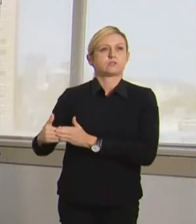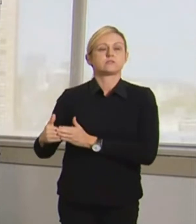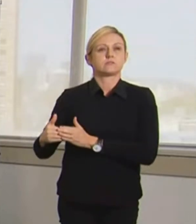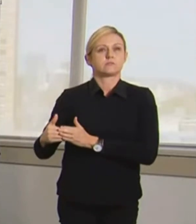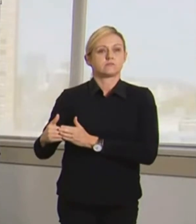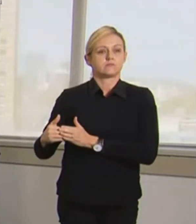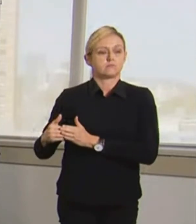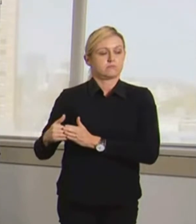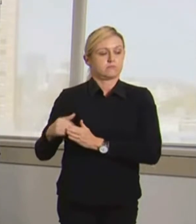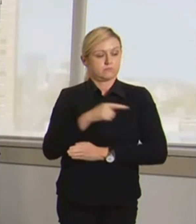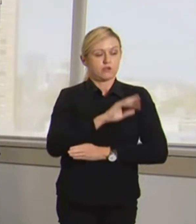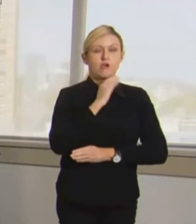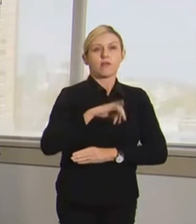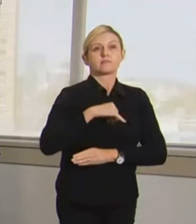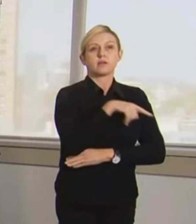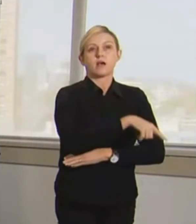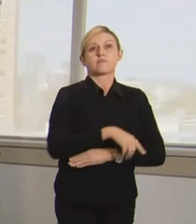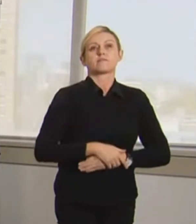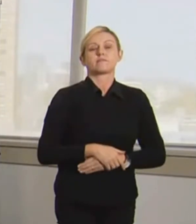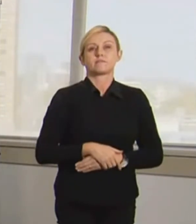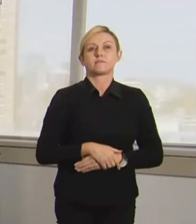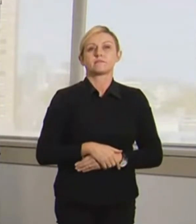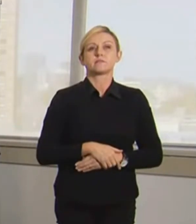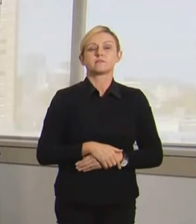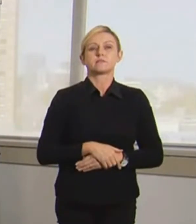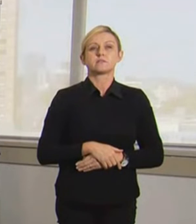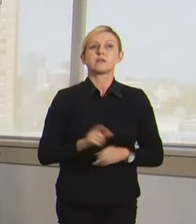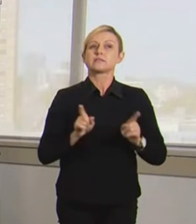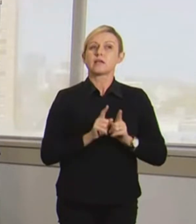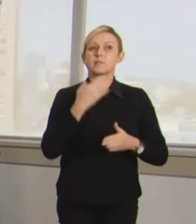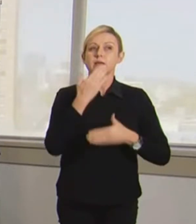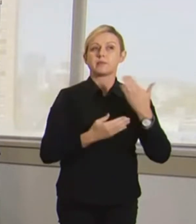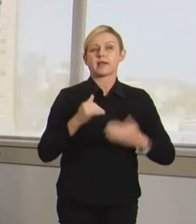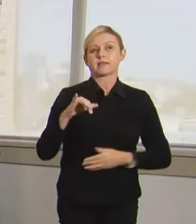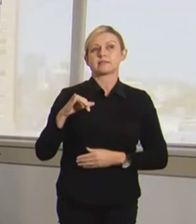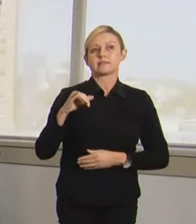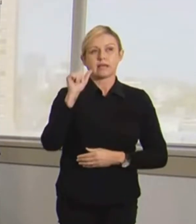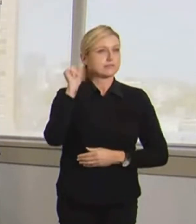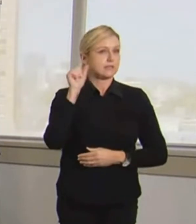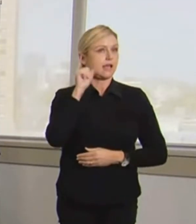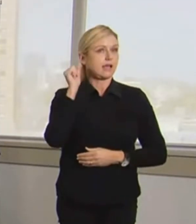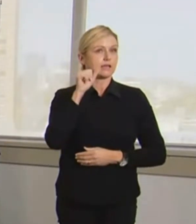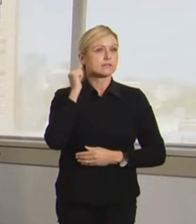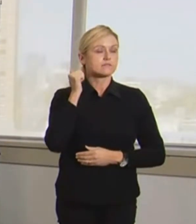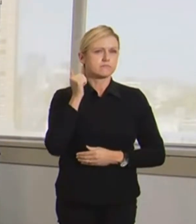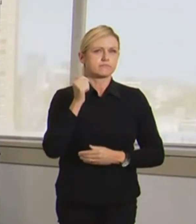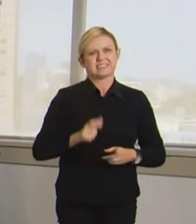And as I said yesterday, it's been very challenging because normally those patients, obviously